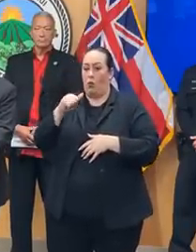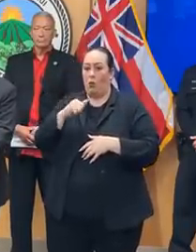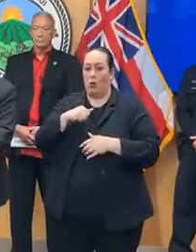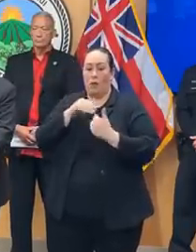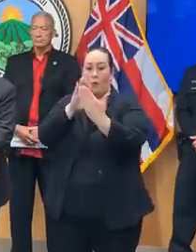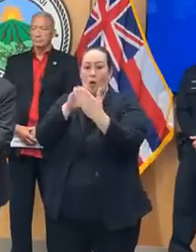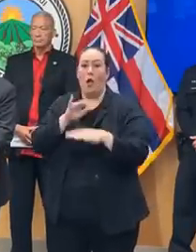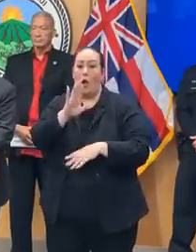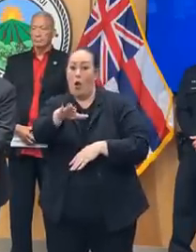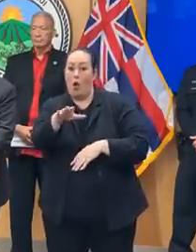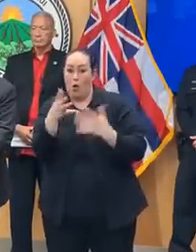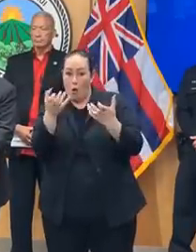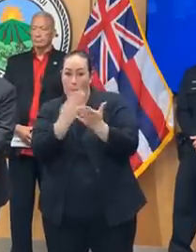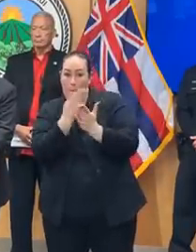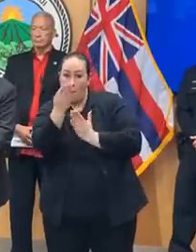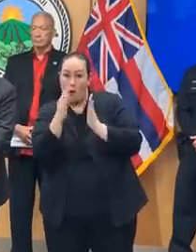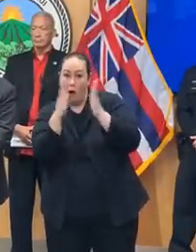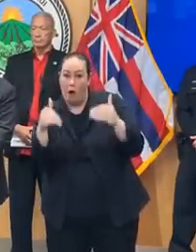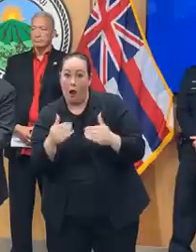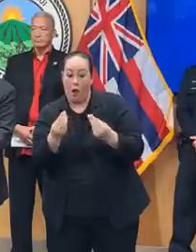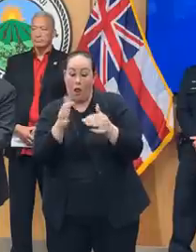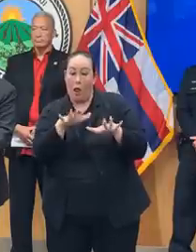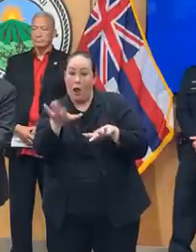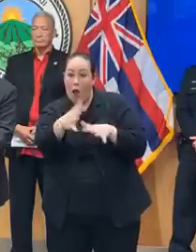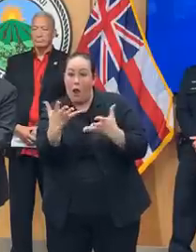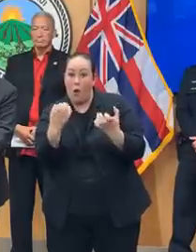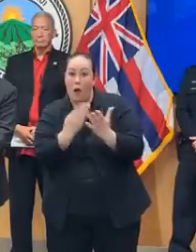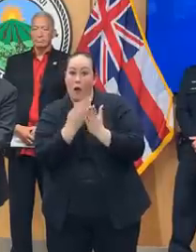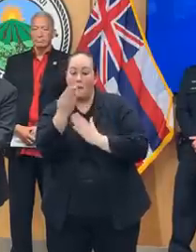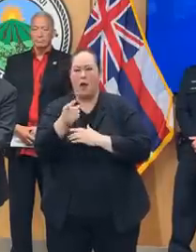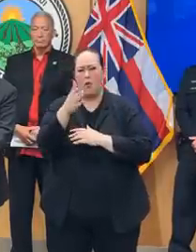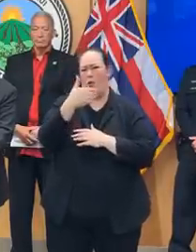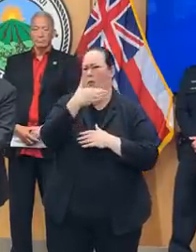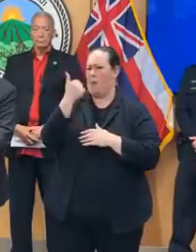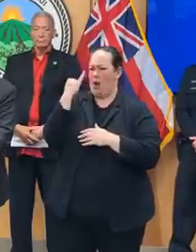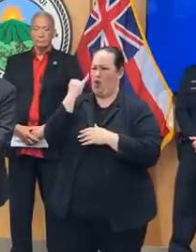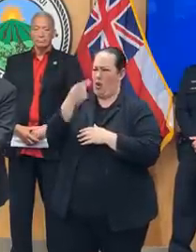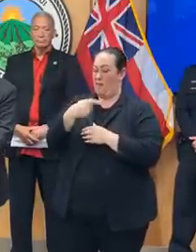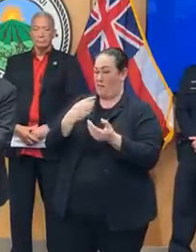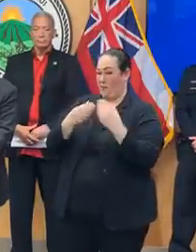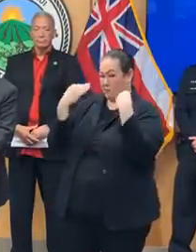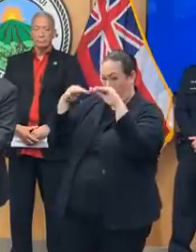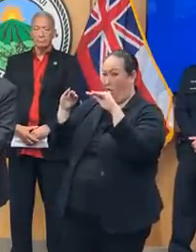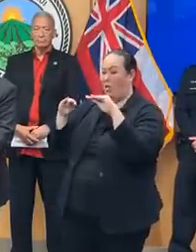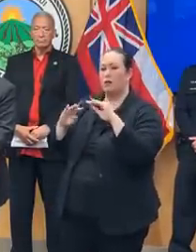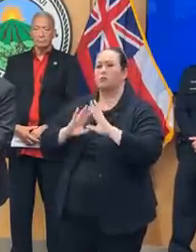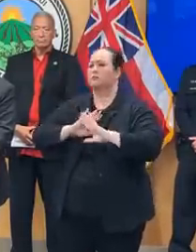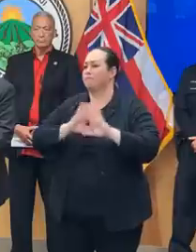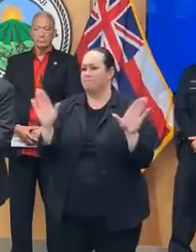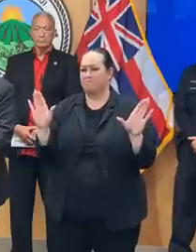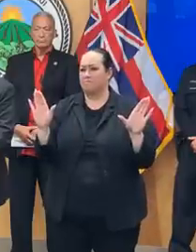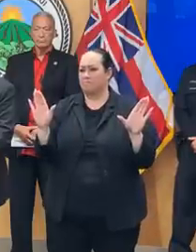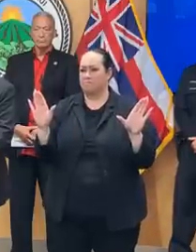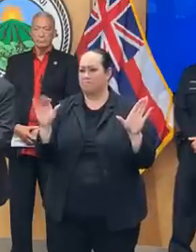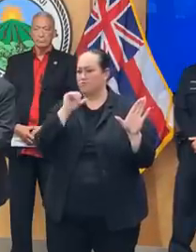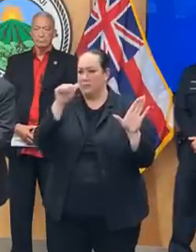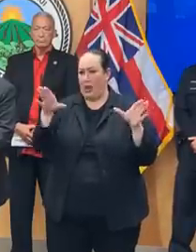buy land. Please don't approach their families to tell them that they're going to be better off if they make a deal, because we're not going to allow it. And